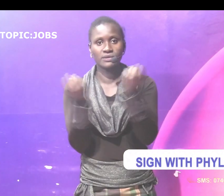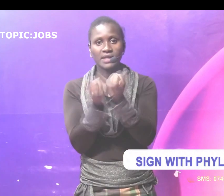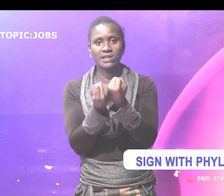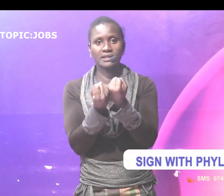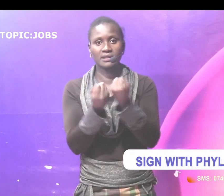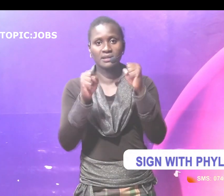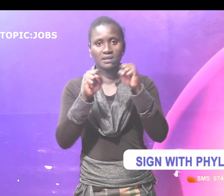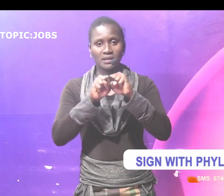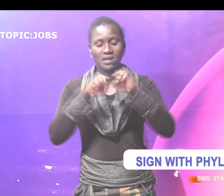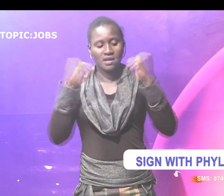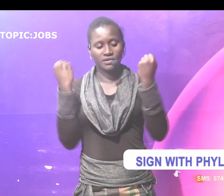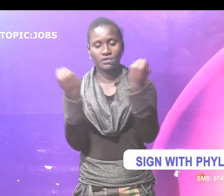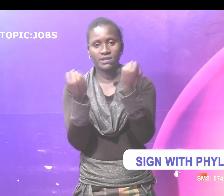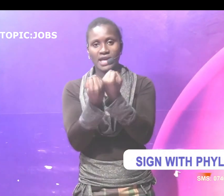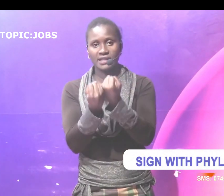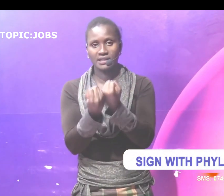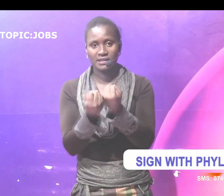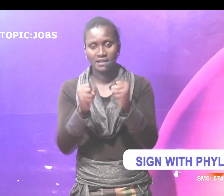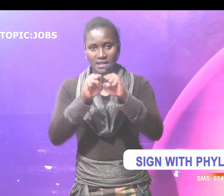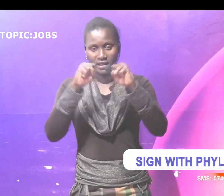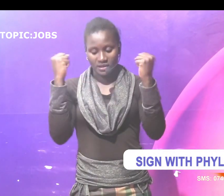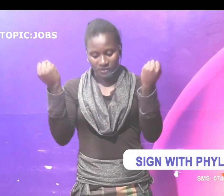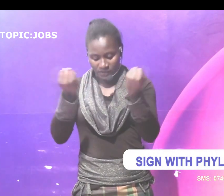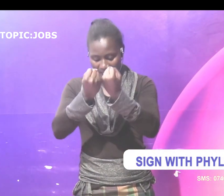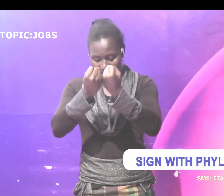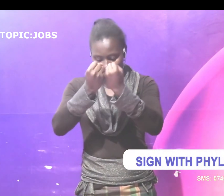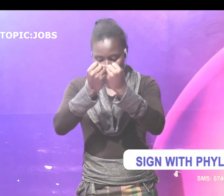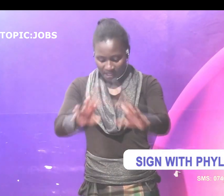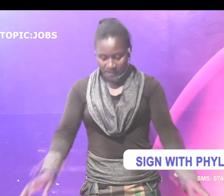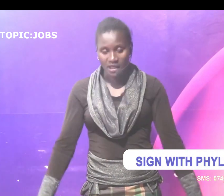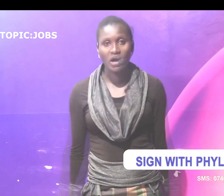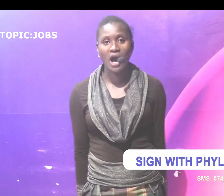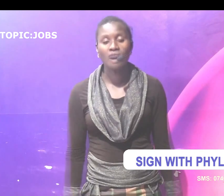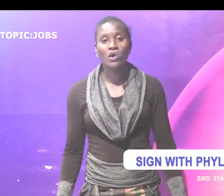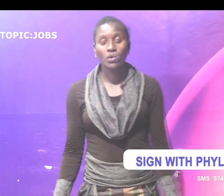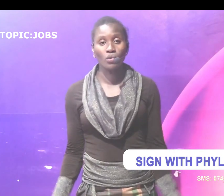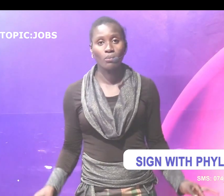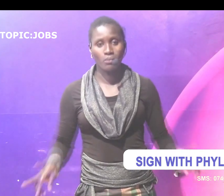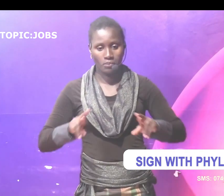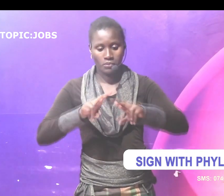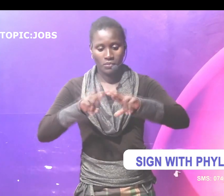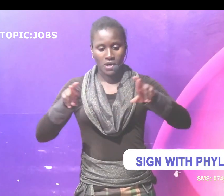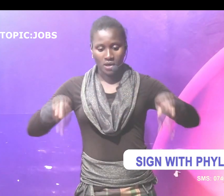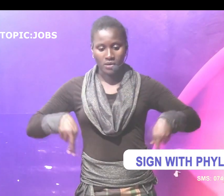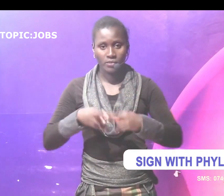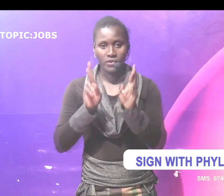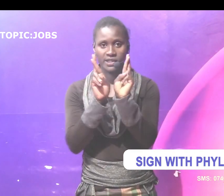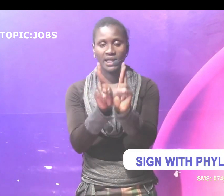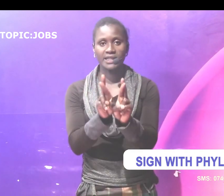society, society, society. And then we have room. Room, using letter